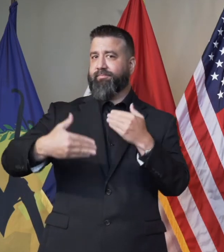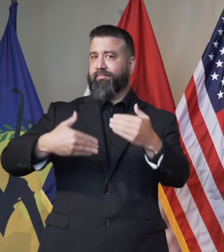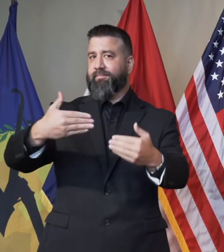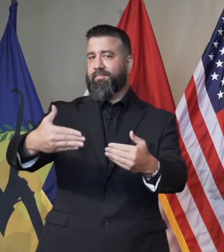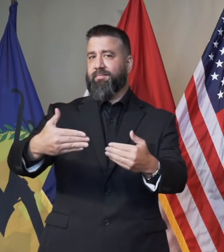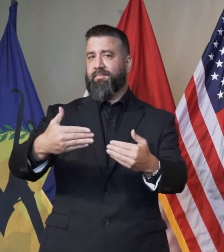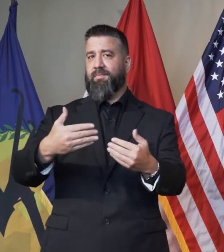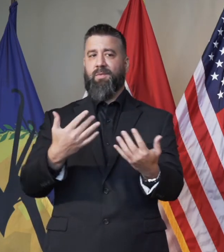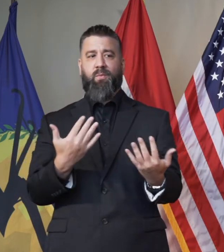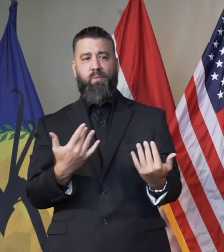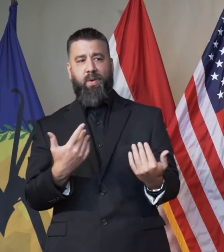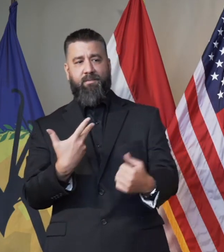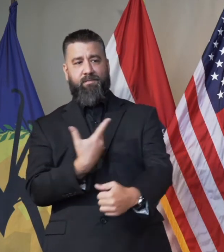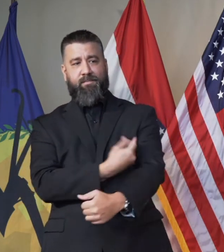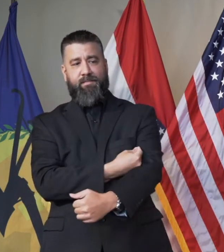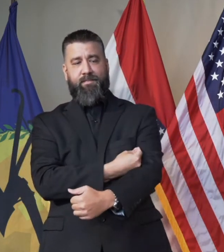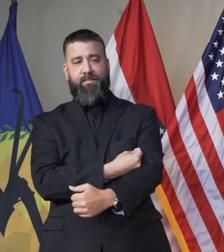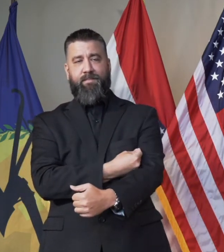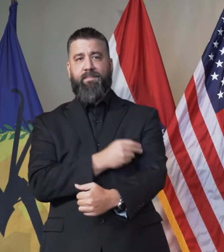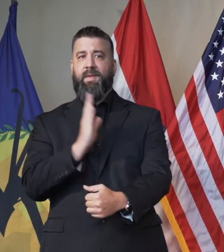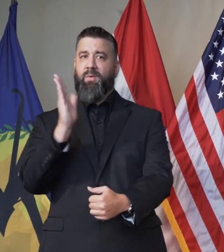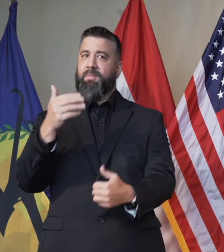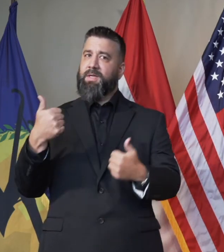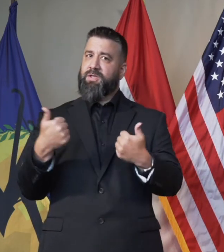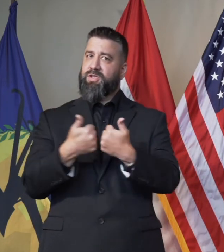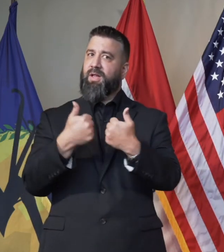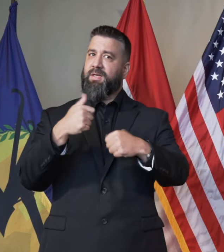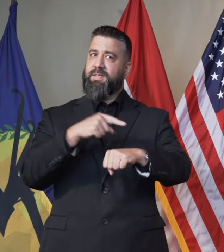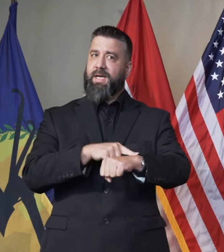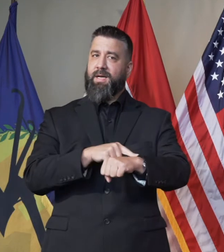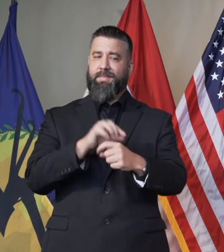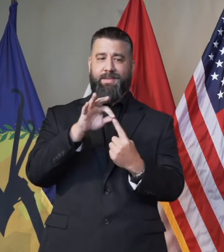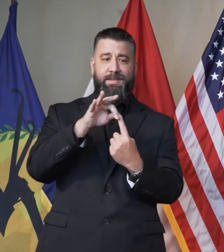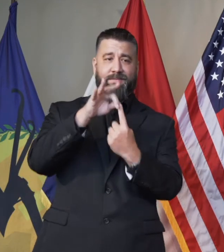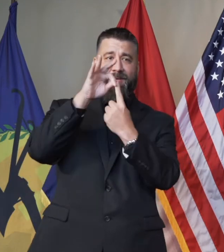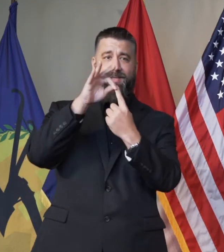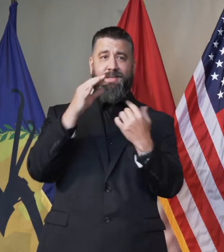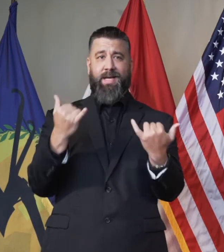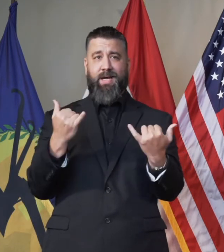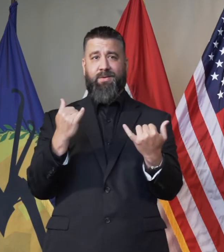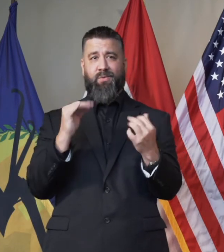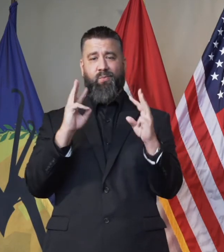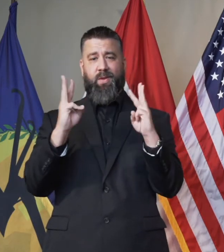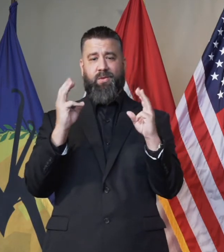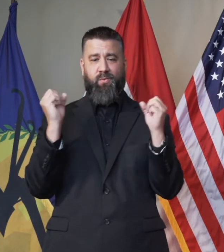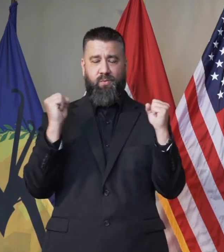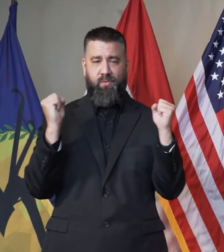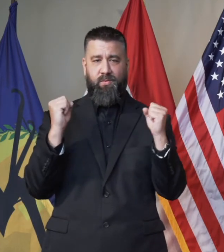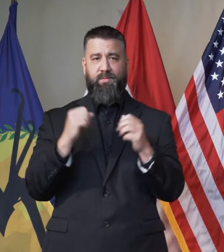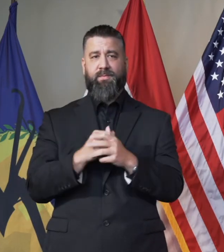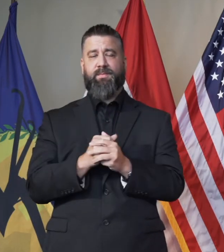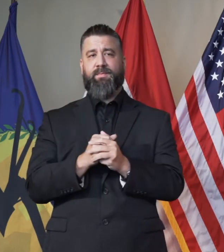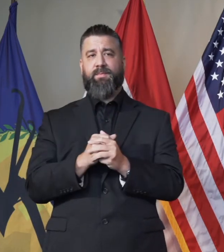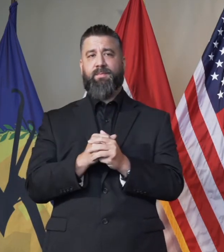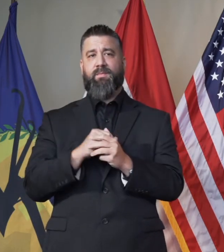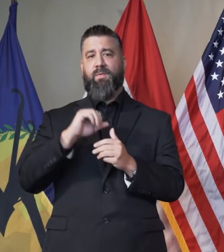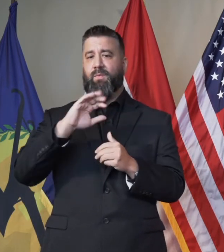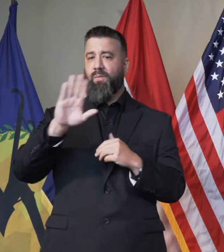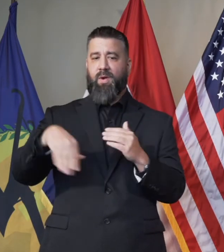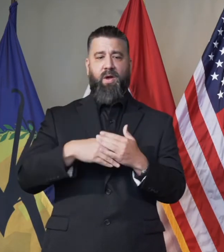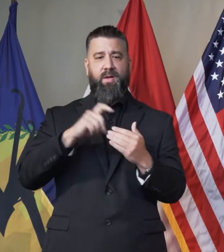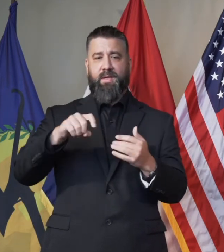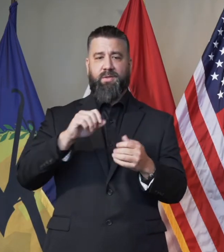widely available, and these are going to be some challenging times, especially as the winter months get here. And we all need to work together. We all